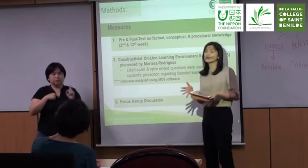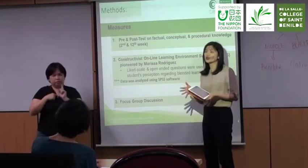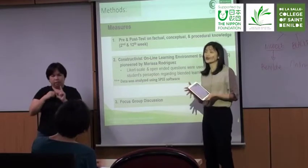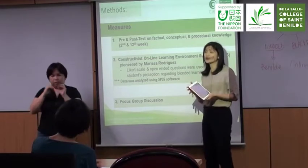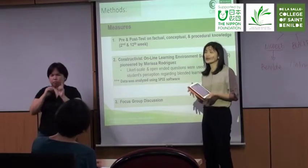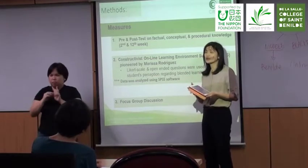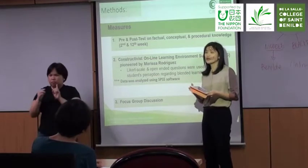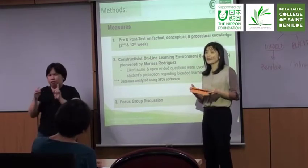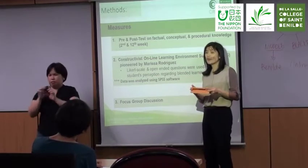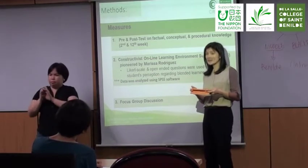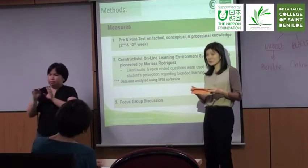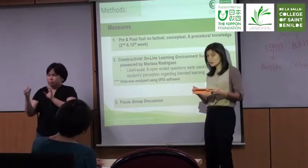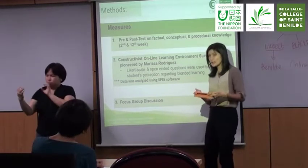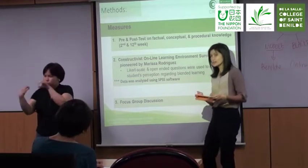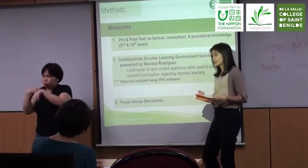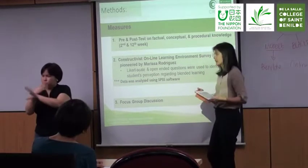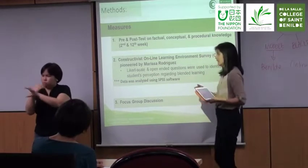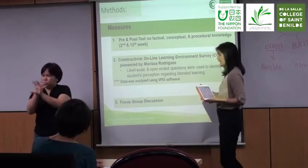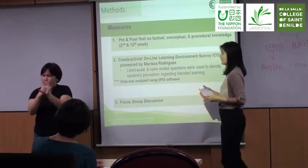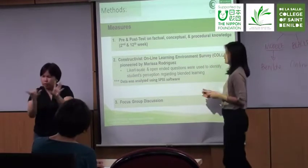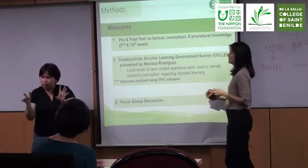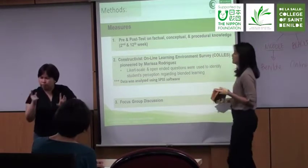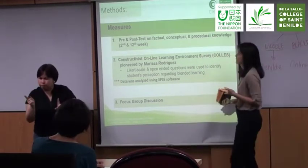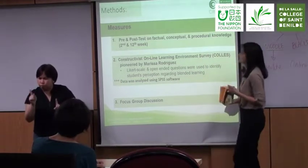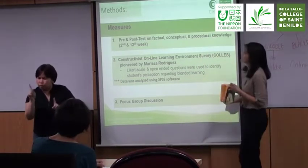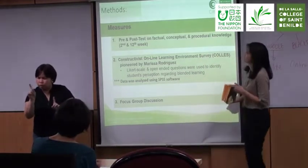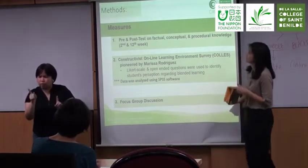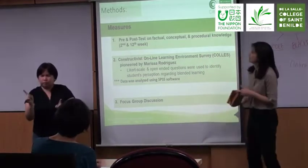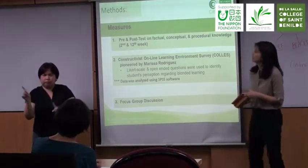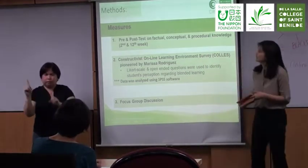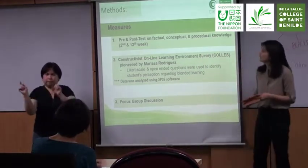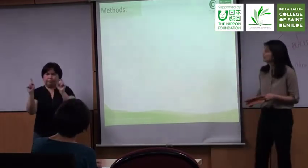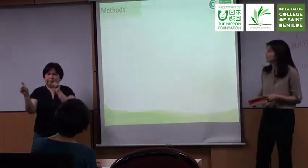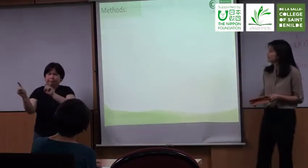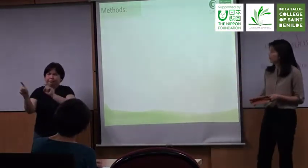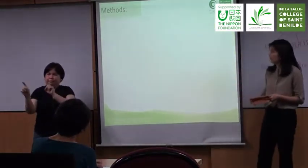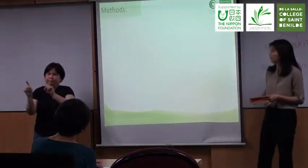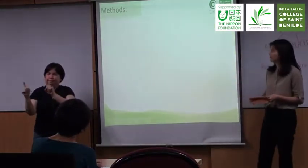online features my students like.